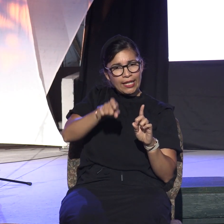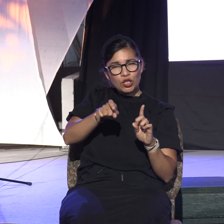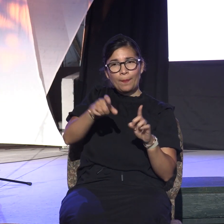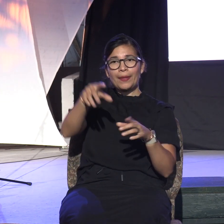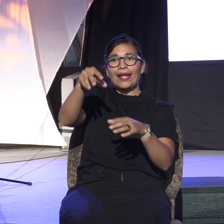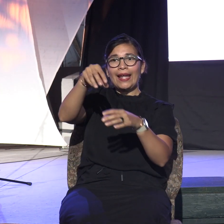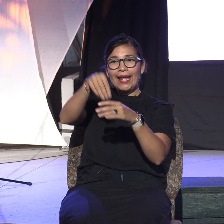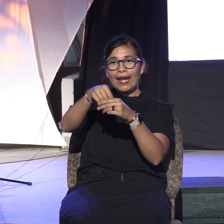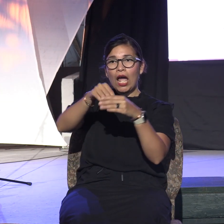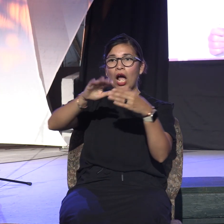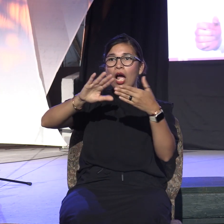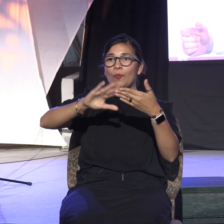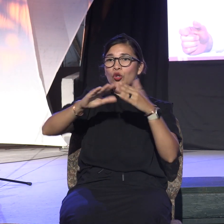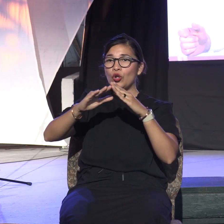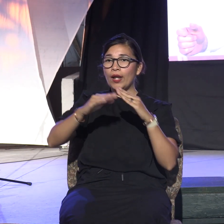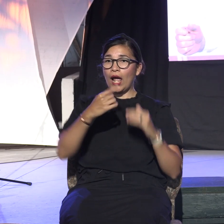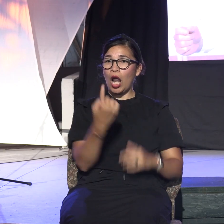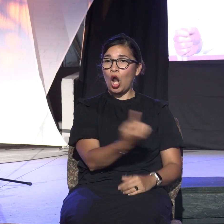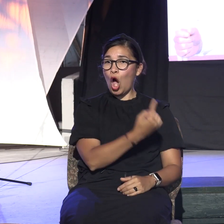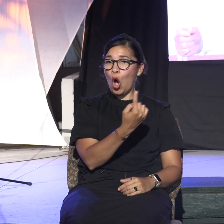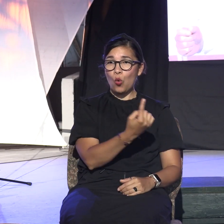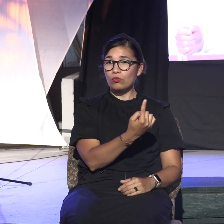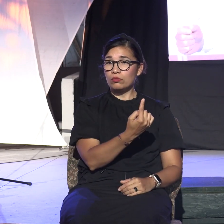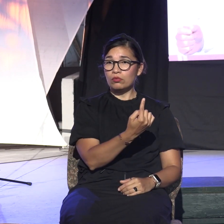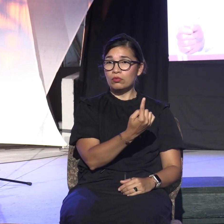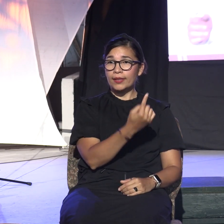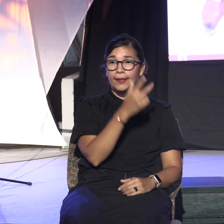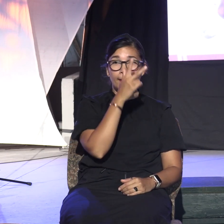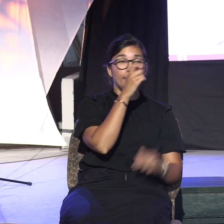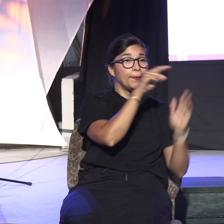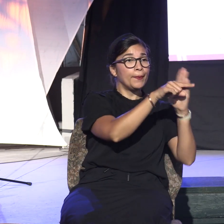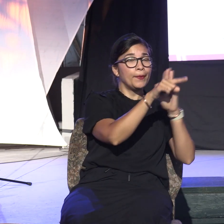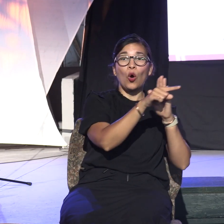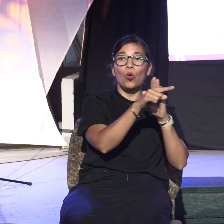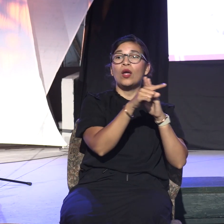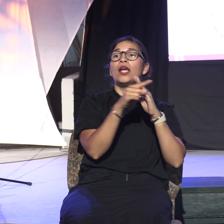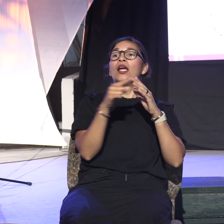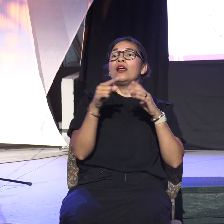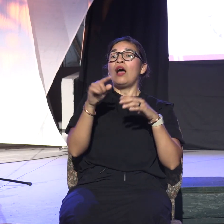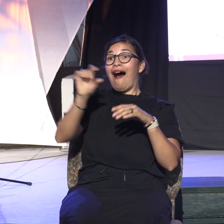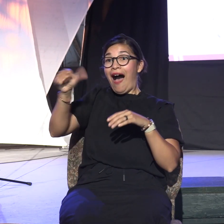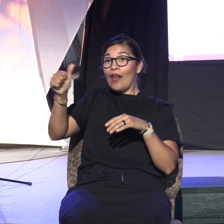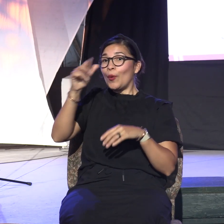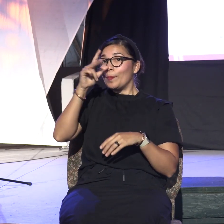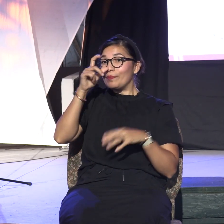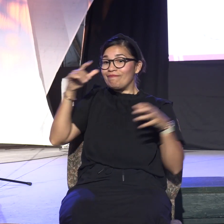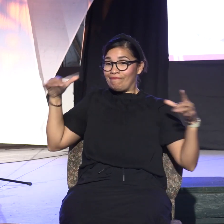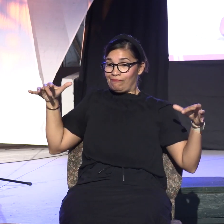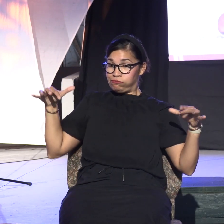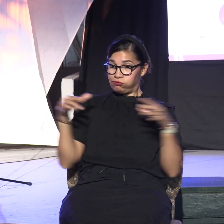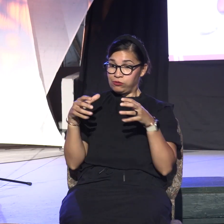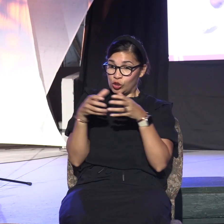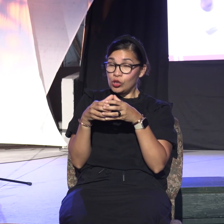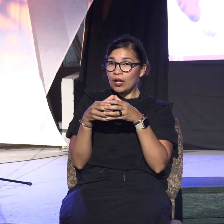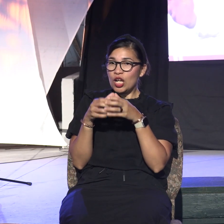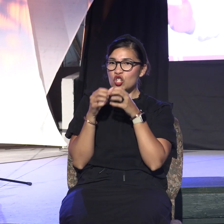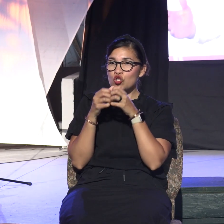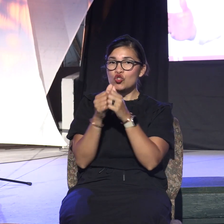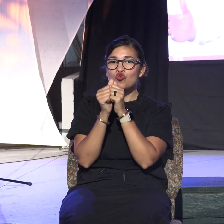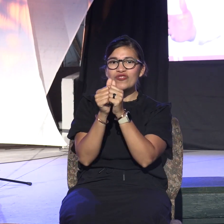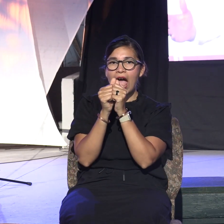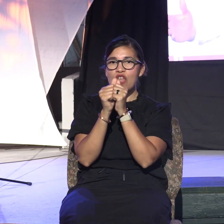to topple kingdoms. The wisdom of the locust is the wisdom that